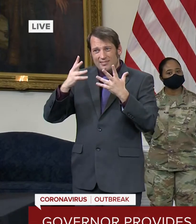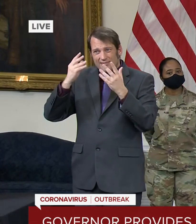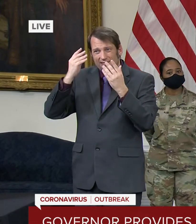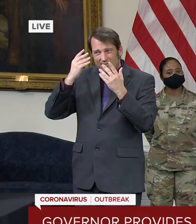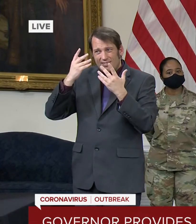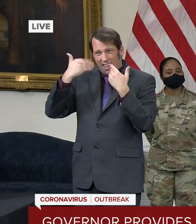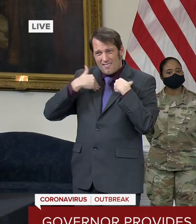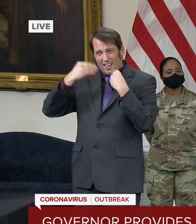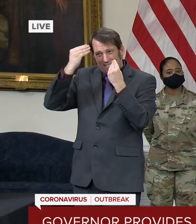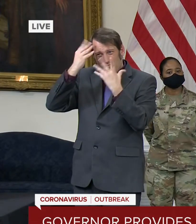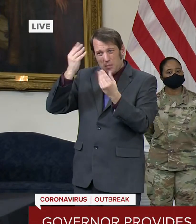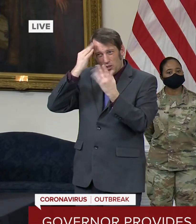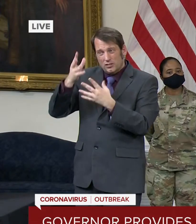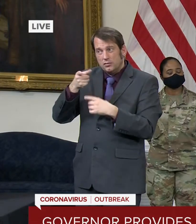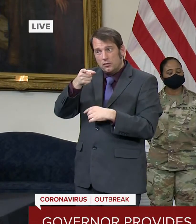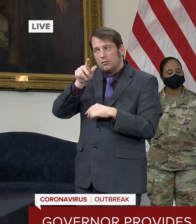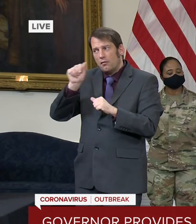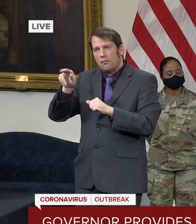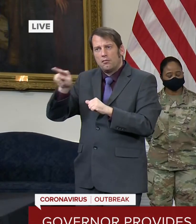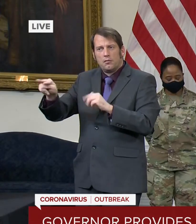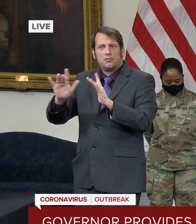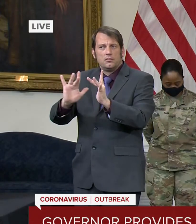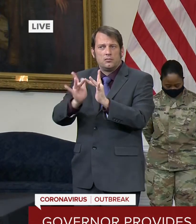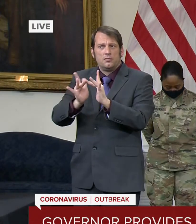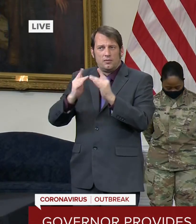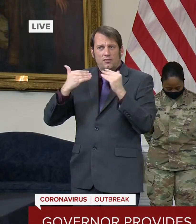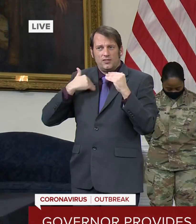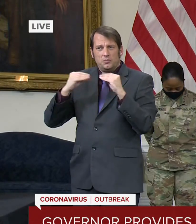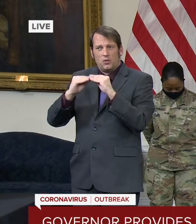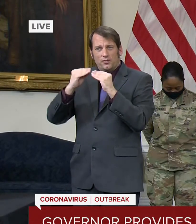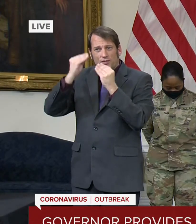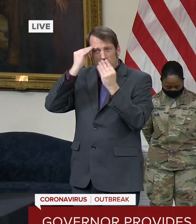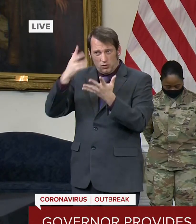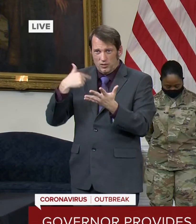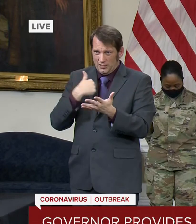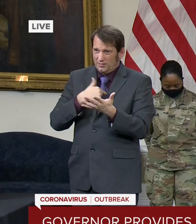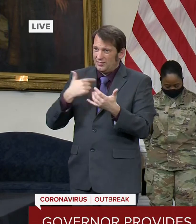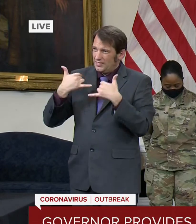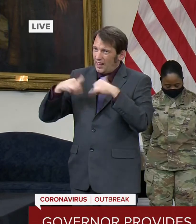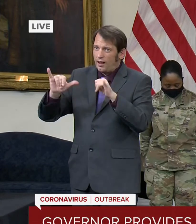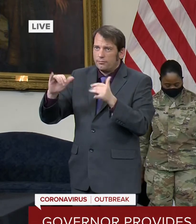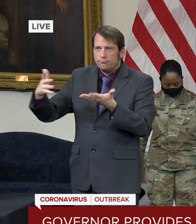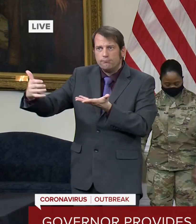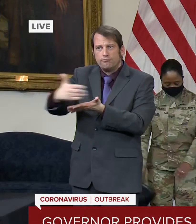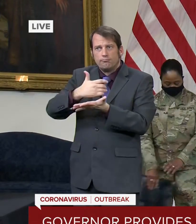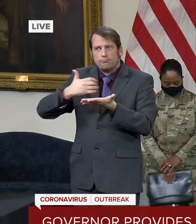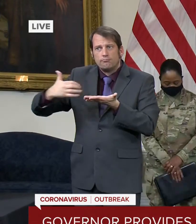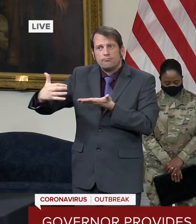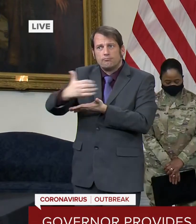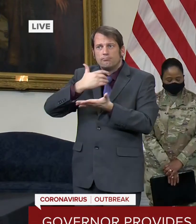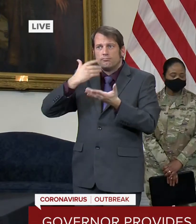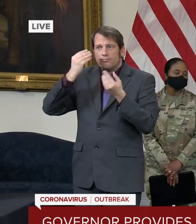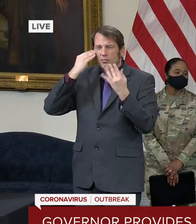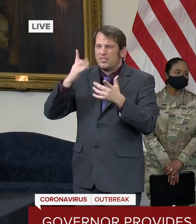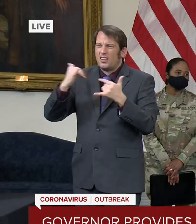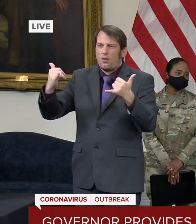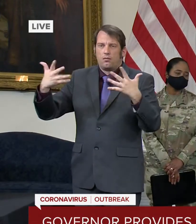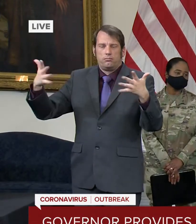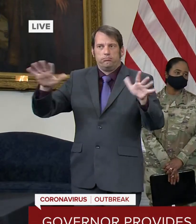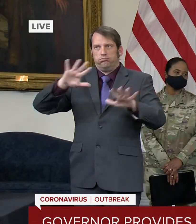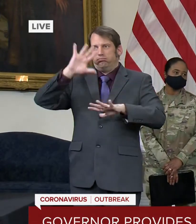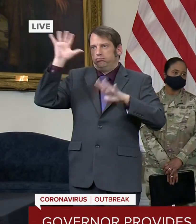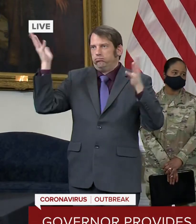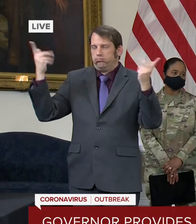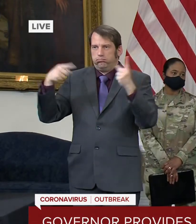you any additional information you want, but we've just been gathering it recently because it's scattered all over the place. Hospitals, for example,